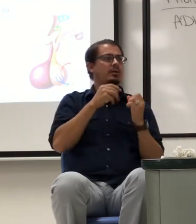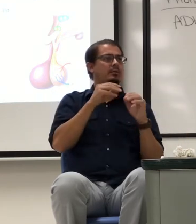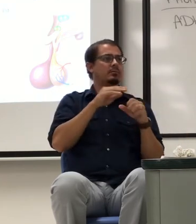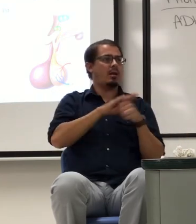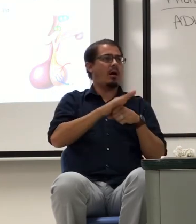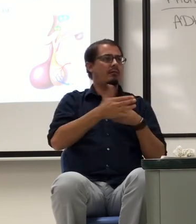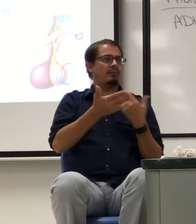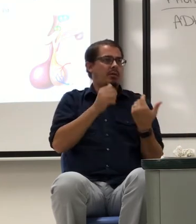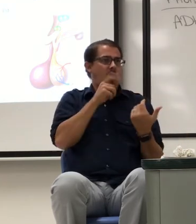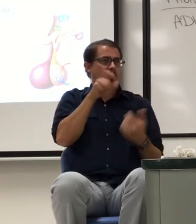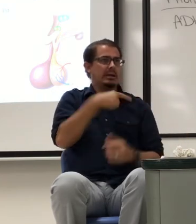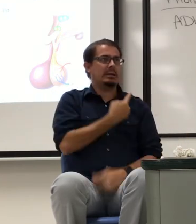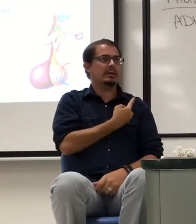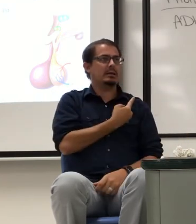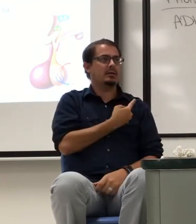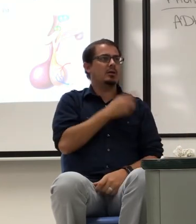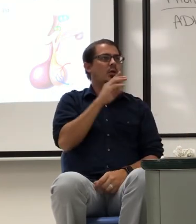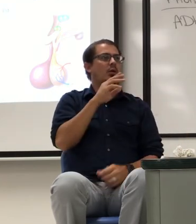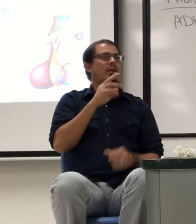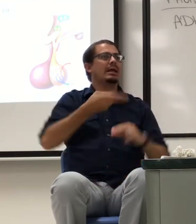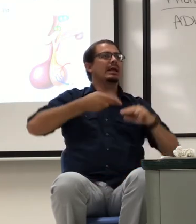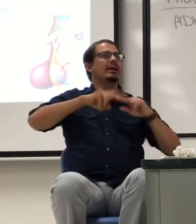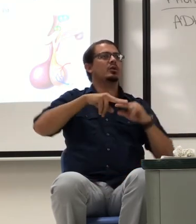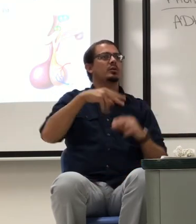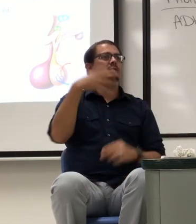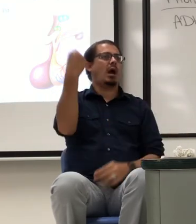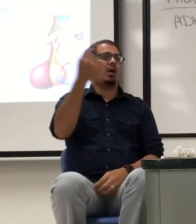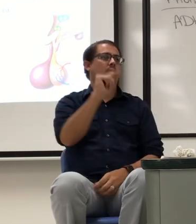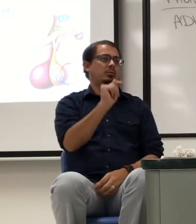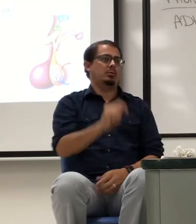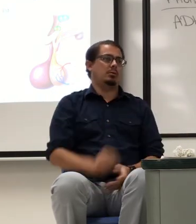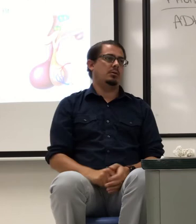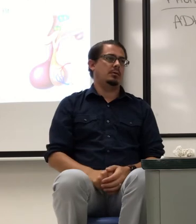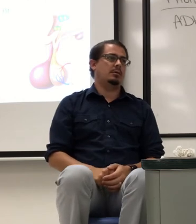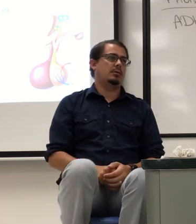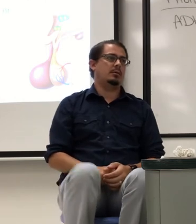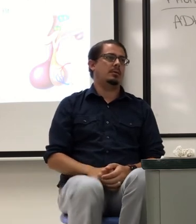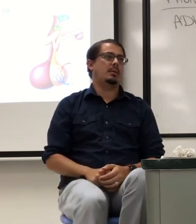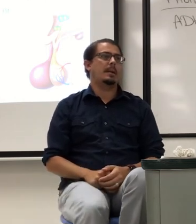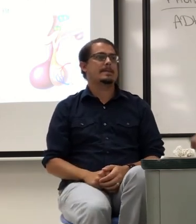need it, okay? So you'll increase your urine output.